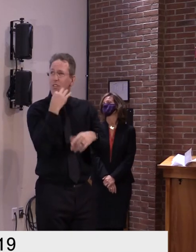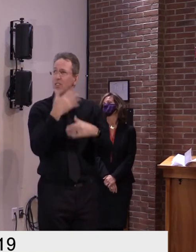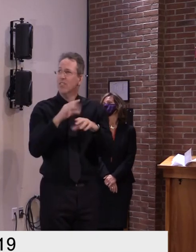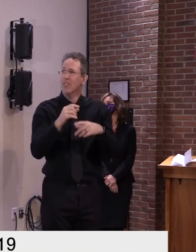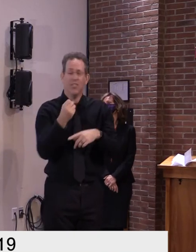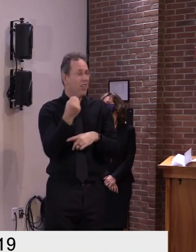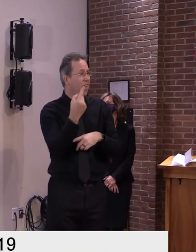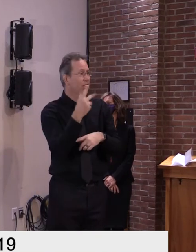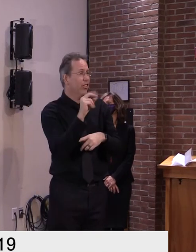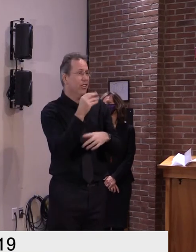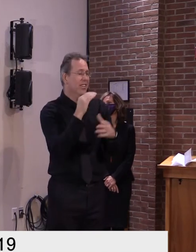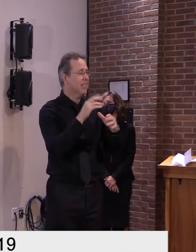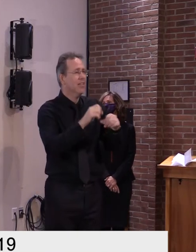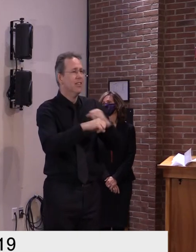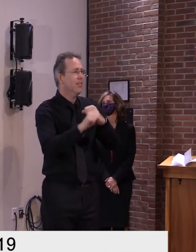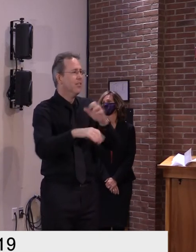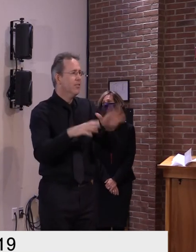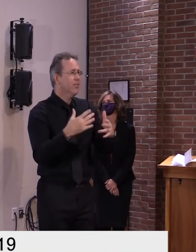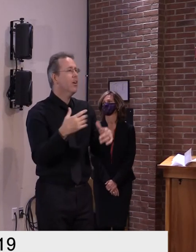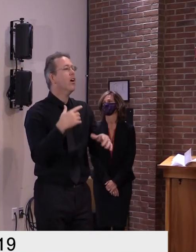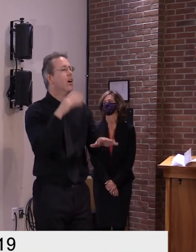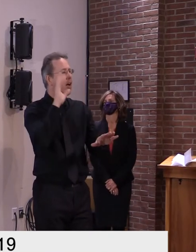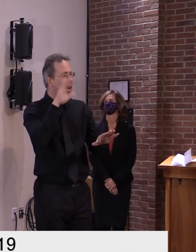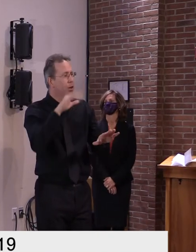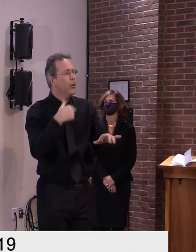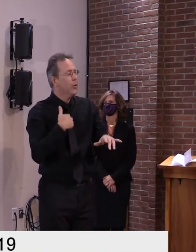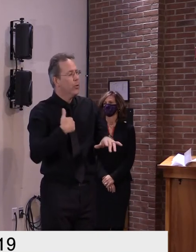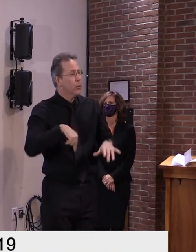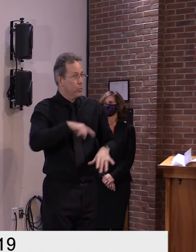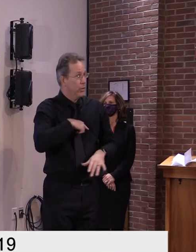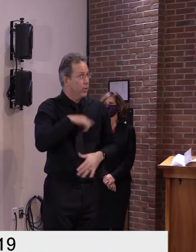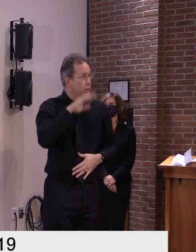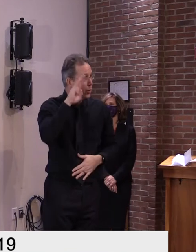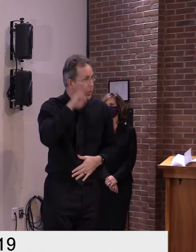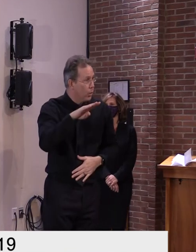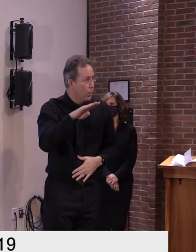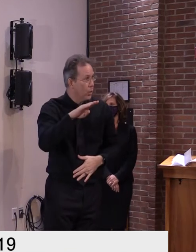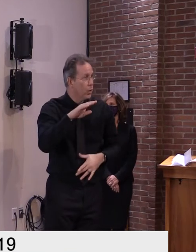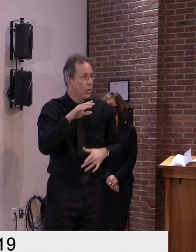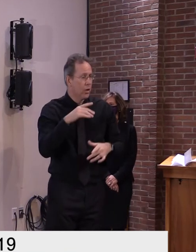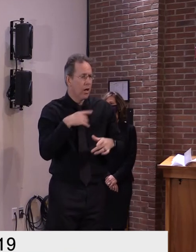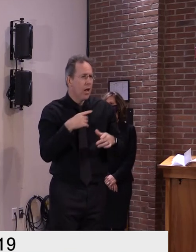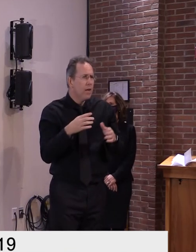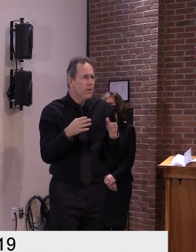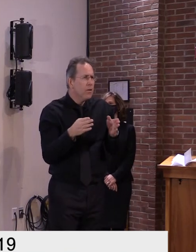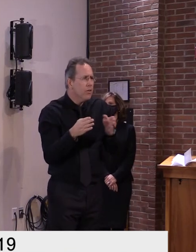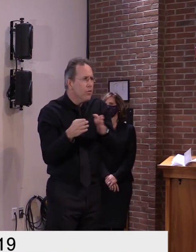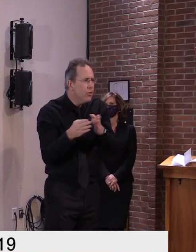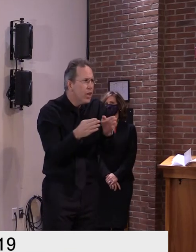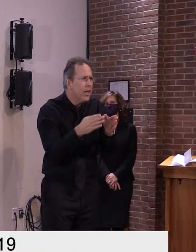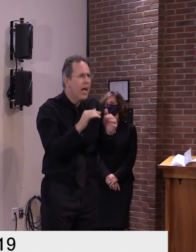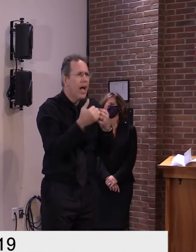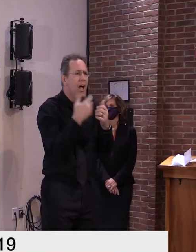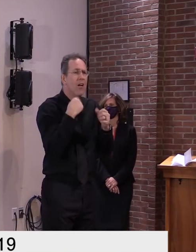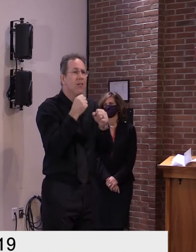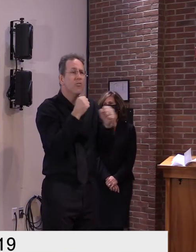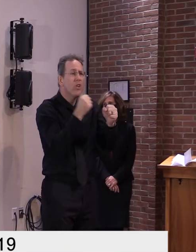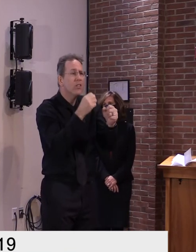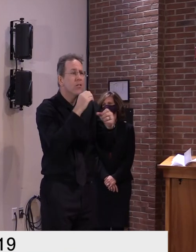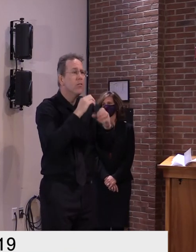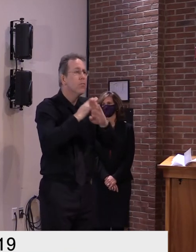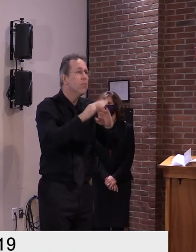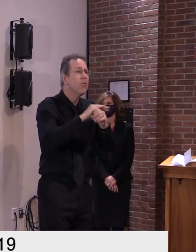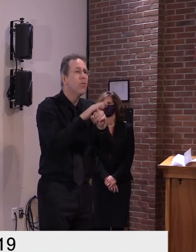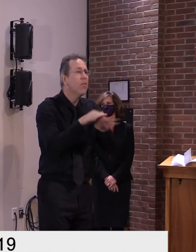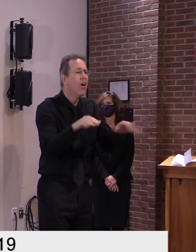is very strategically directed mitigation strategies do seem to work. And the lockdowns